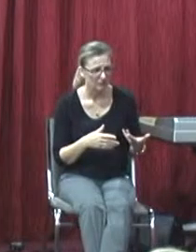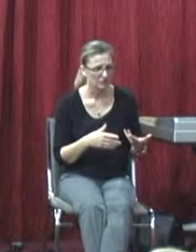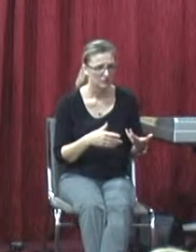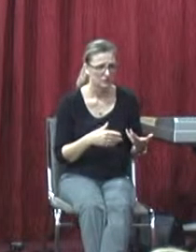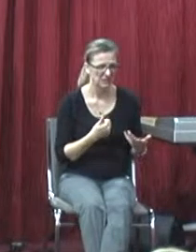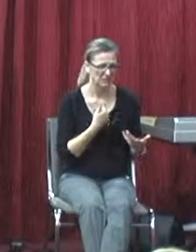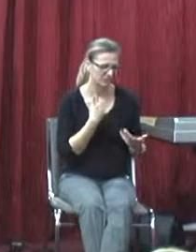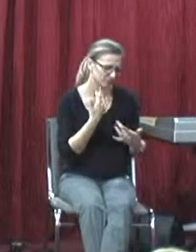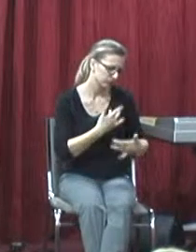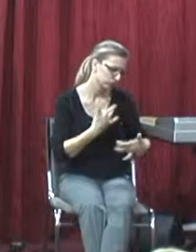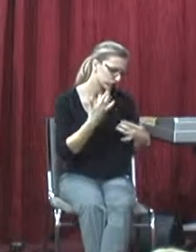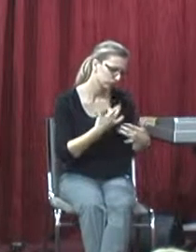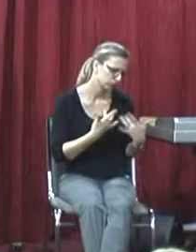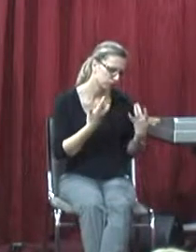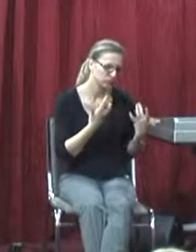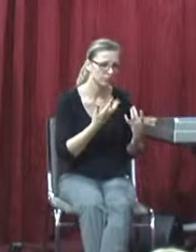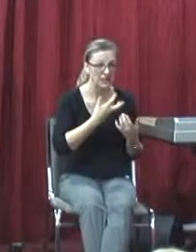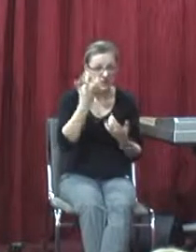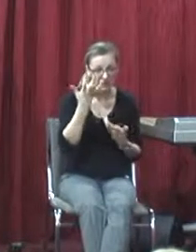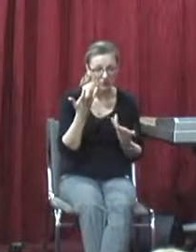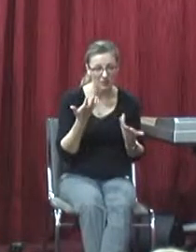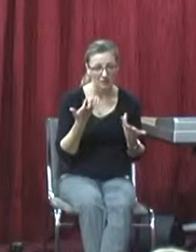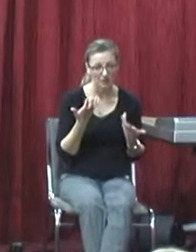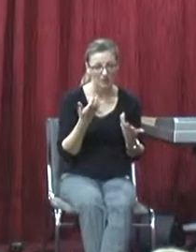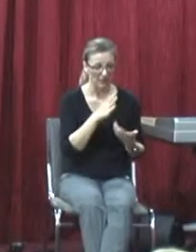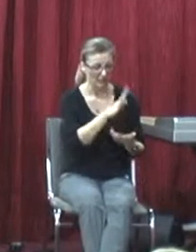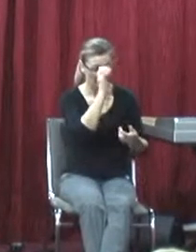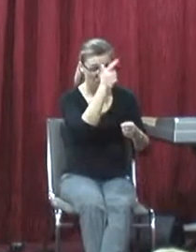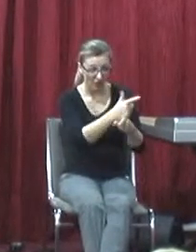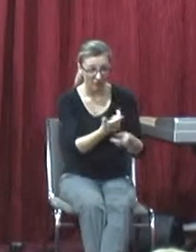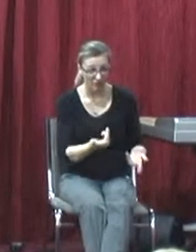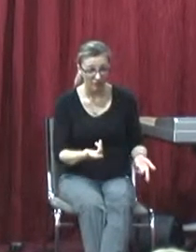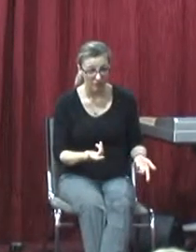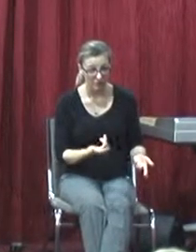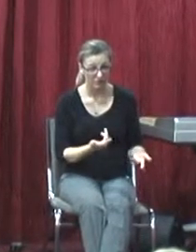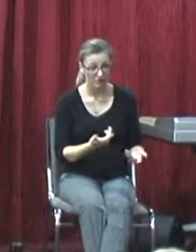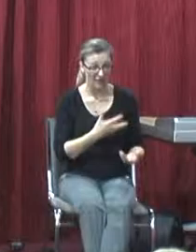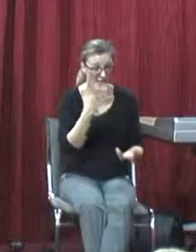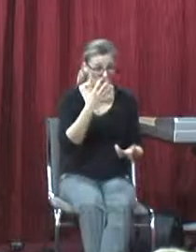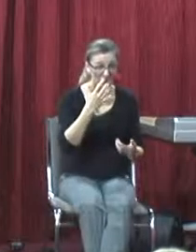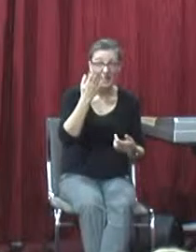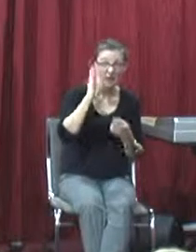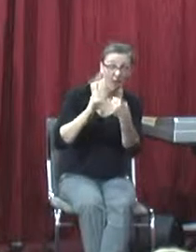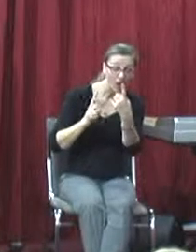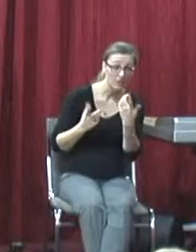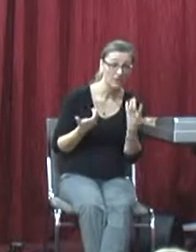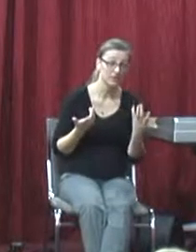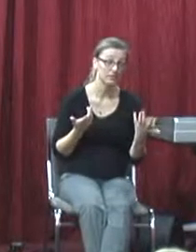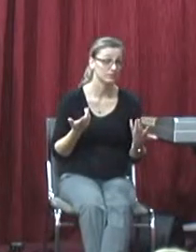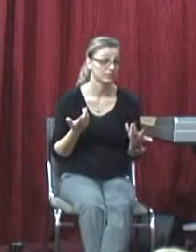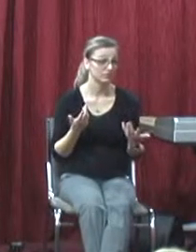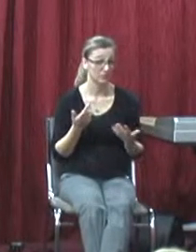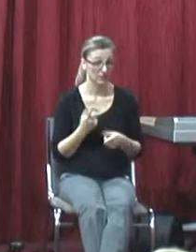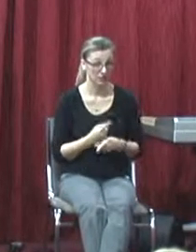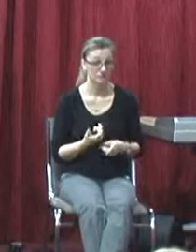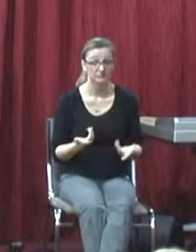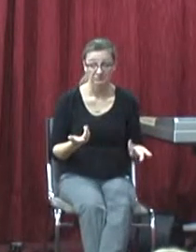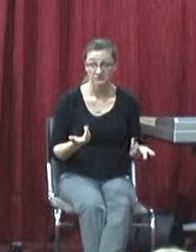be self-pitying, to be angry at his brothers, to be angry at God. Right?